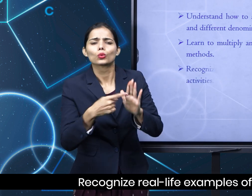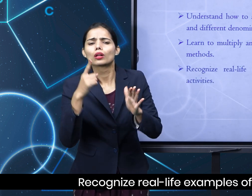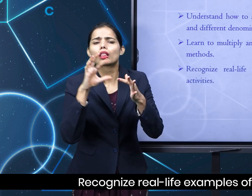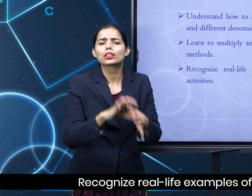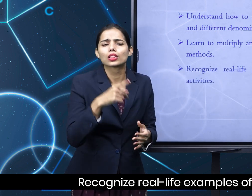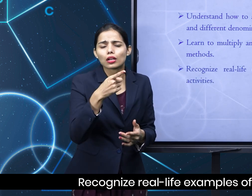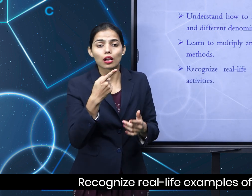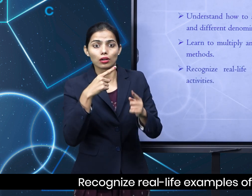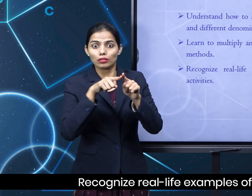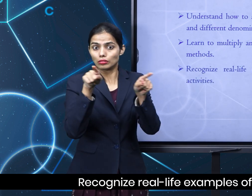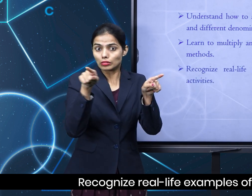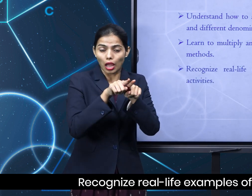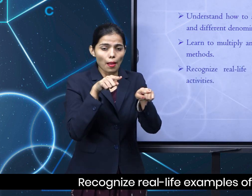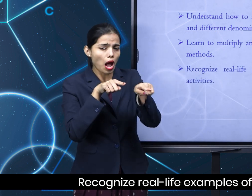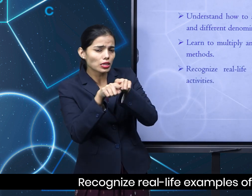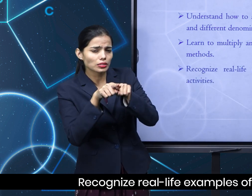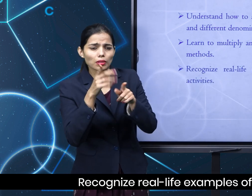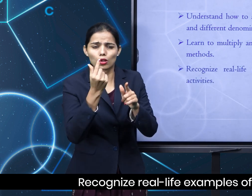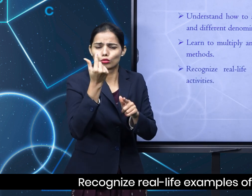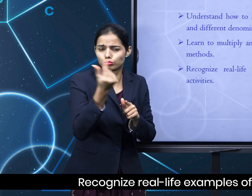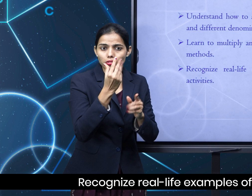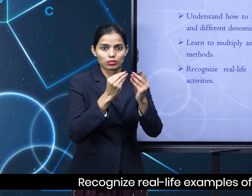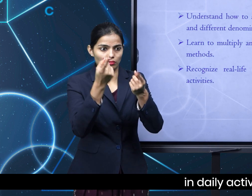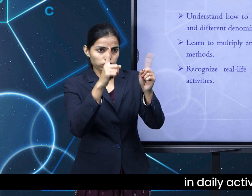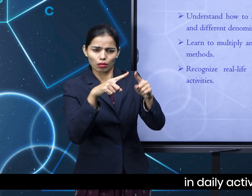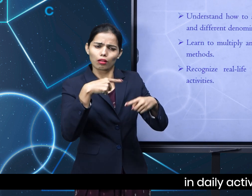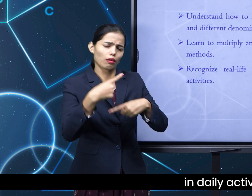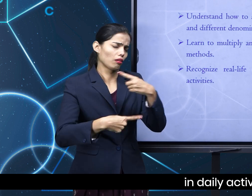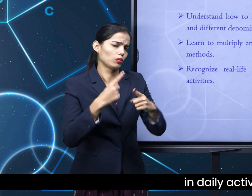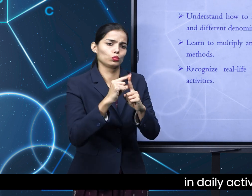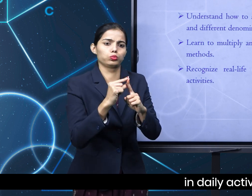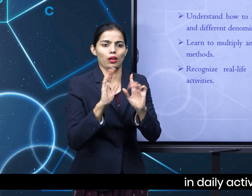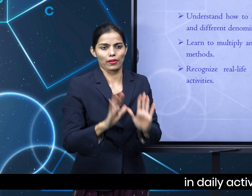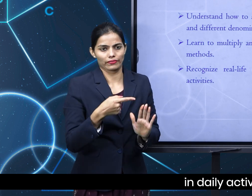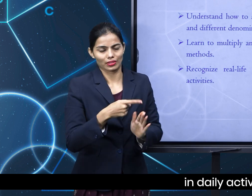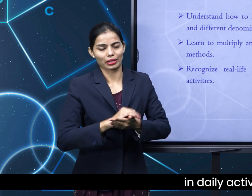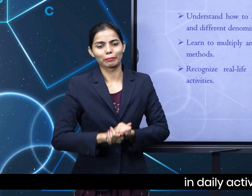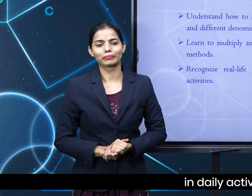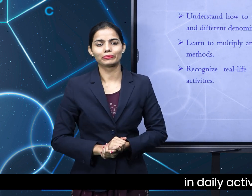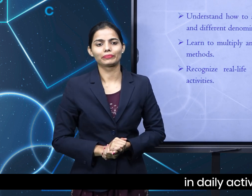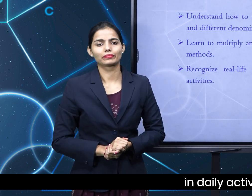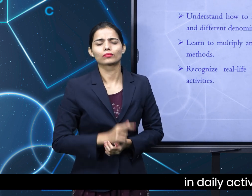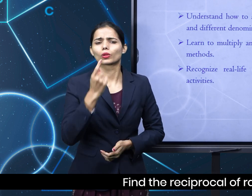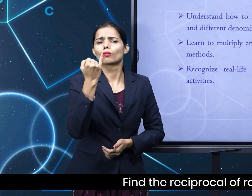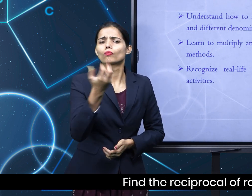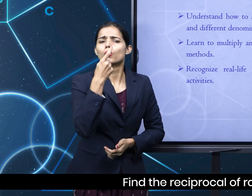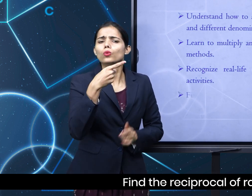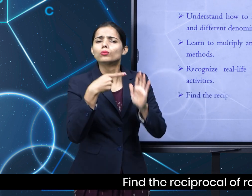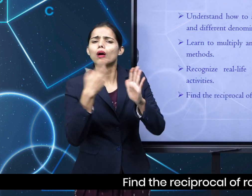Recognize real-life examples of using rational numbers in daily activities. Find the reciprocal